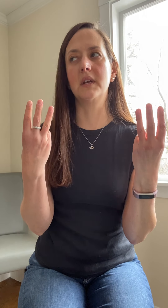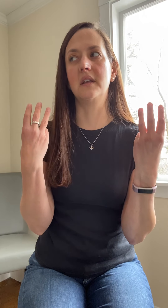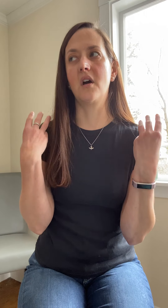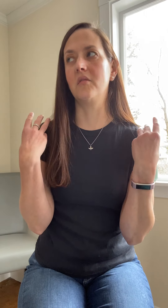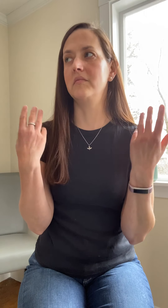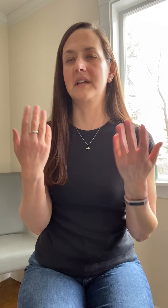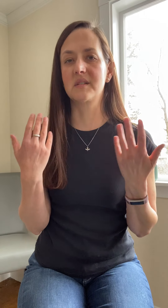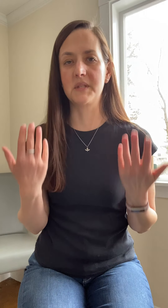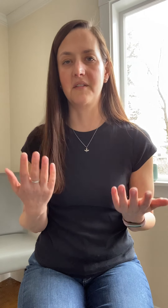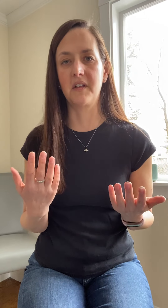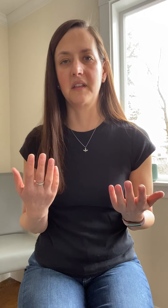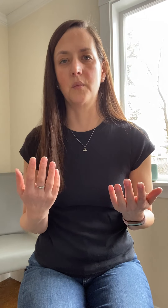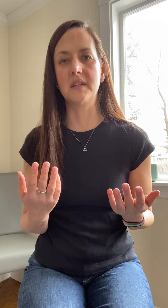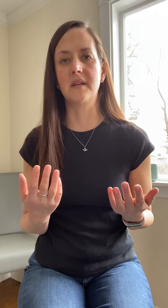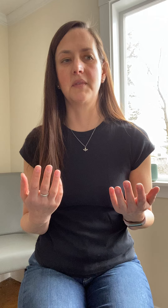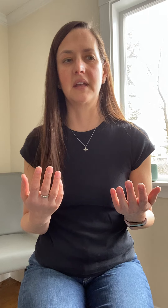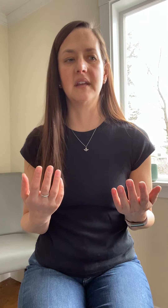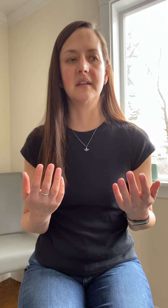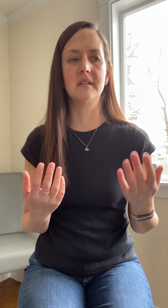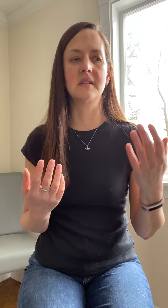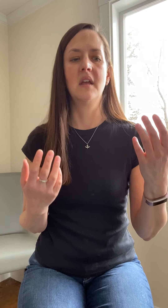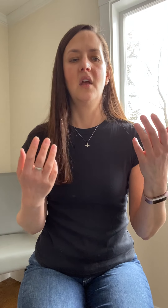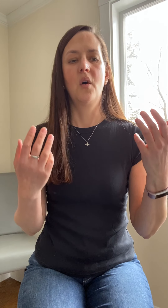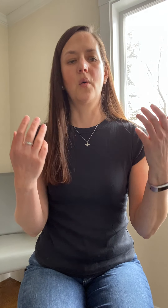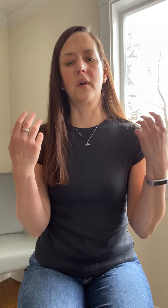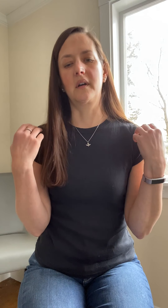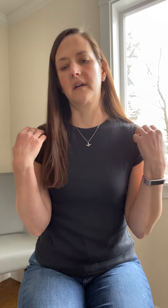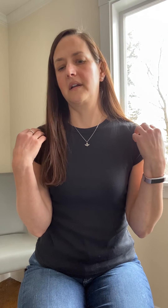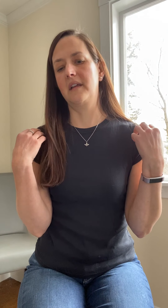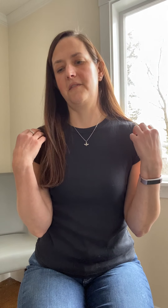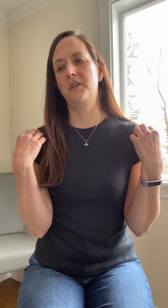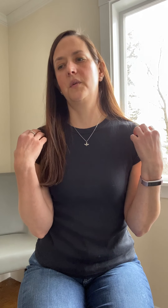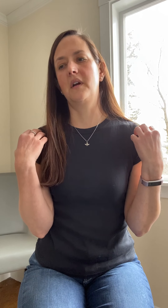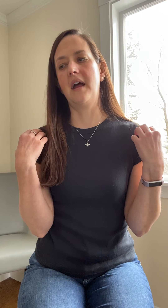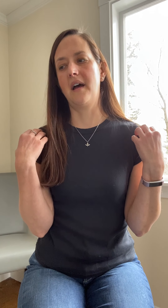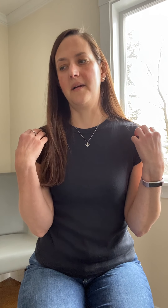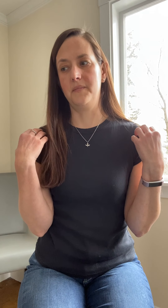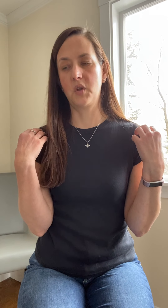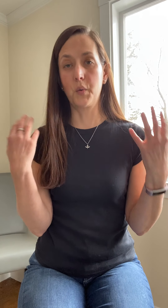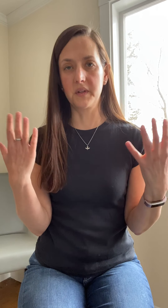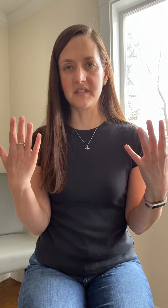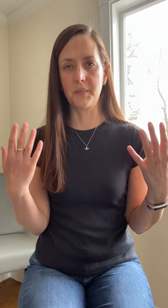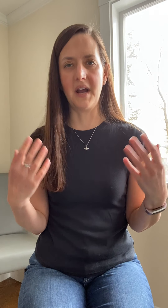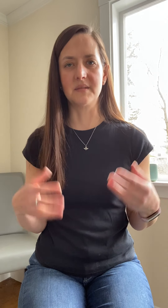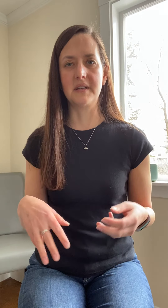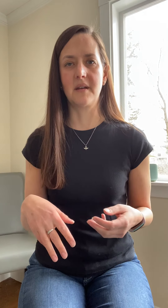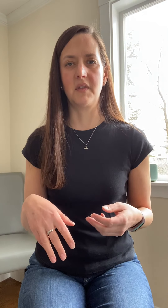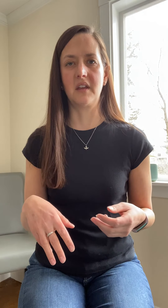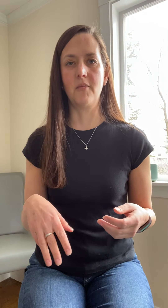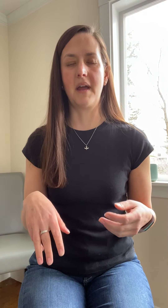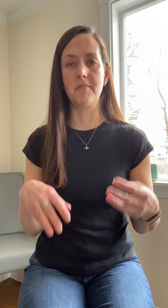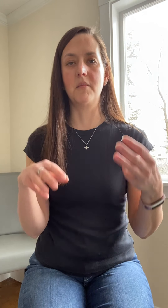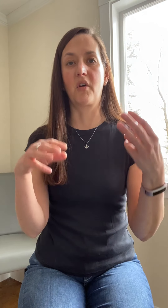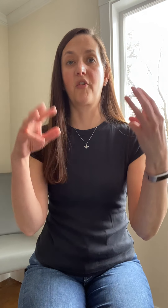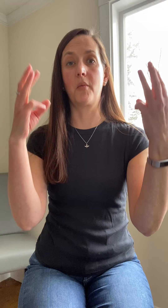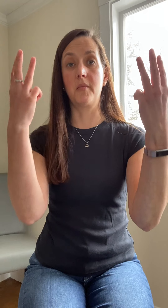to know like specifically what something is, or if you were totally surprised by something, you might be more formal and be